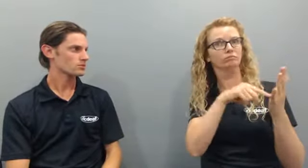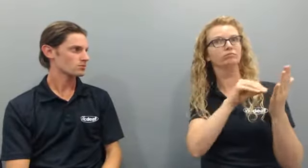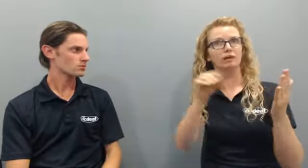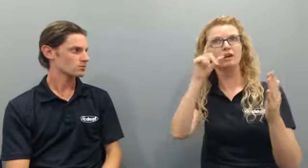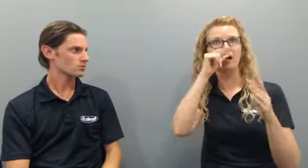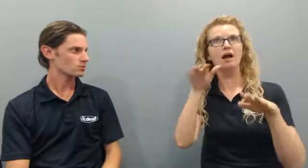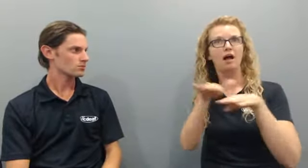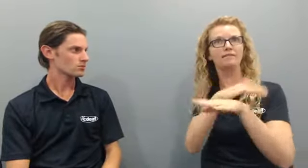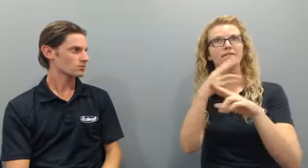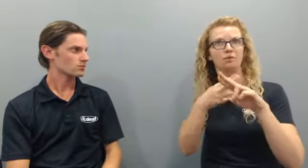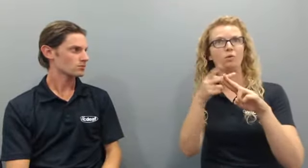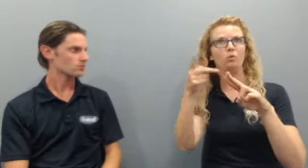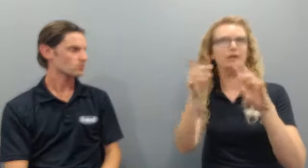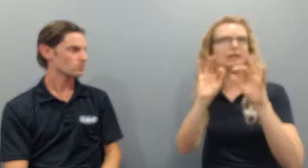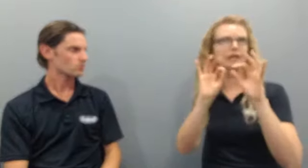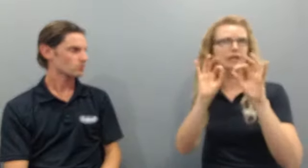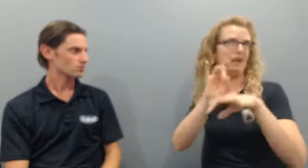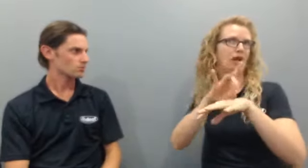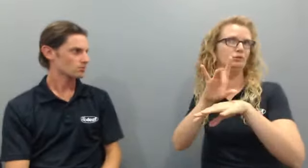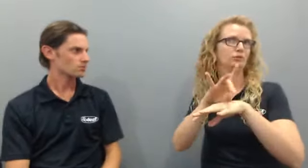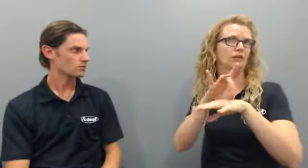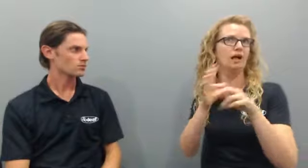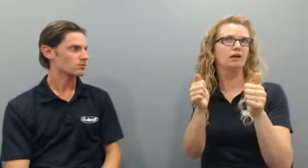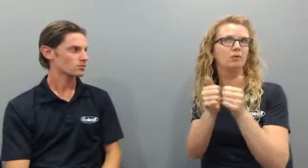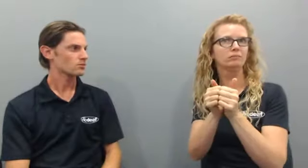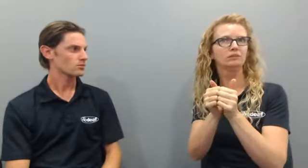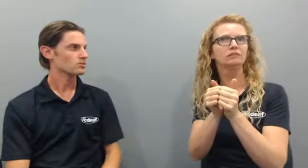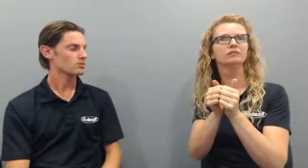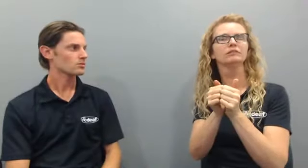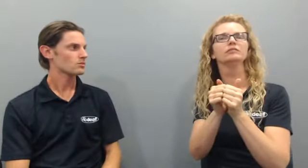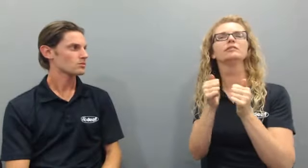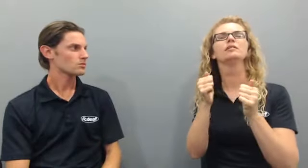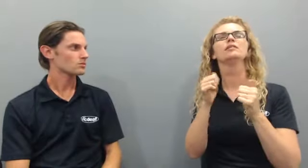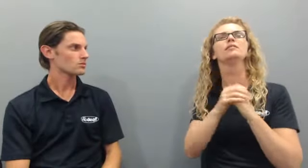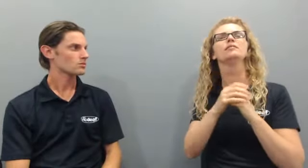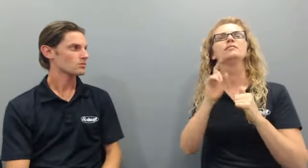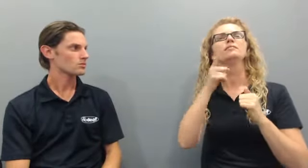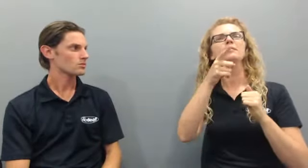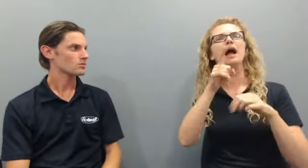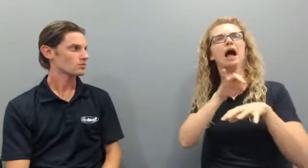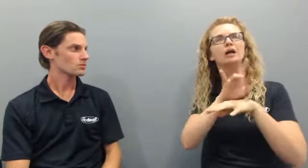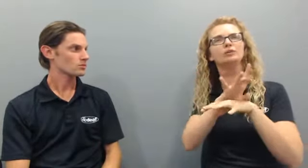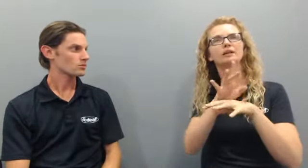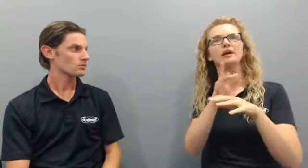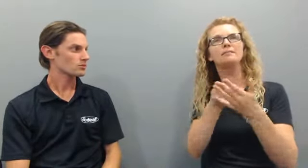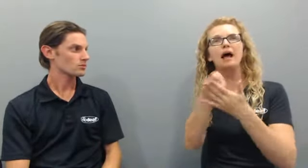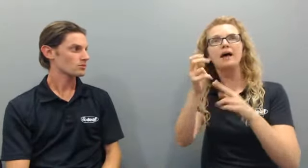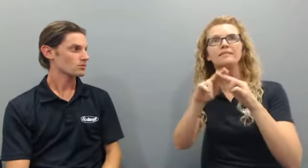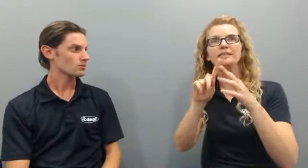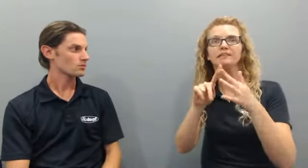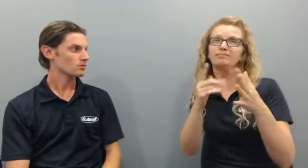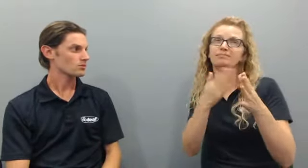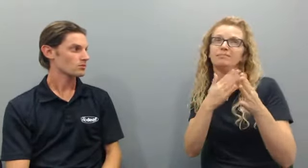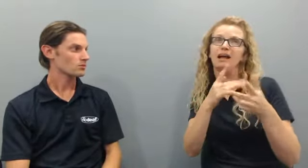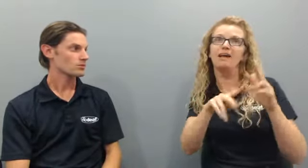want interpreters for counselling, then you can have that covered in your plan. The counsellor's fee,